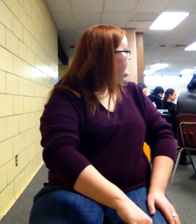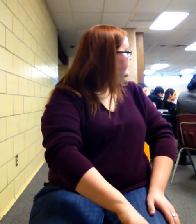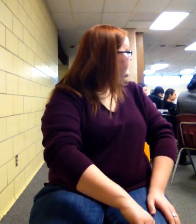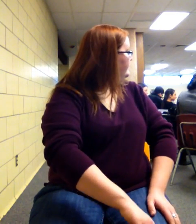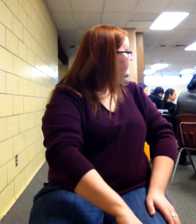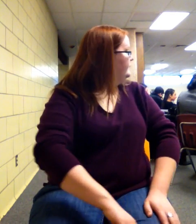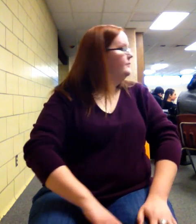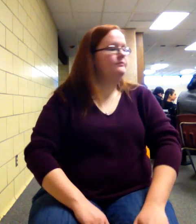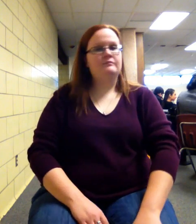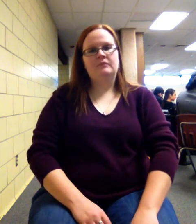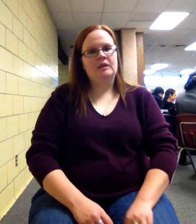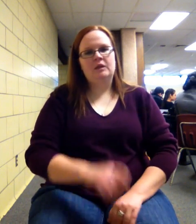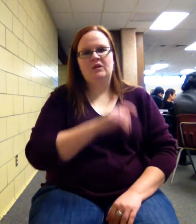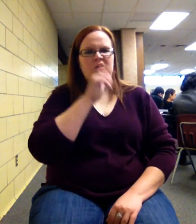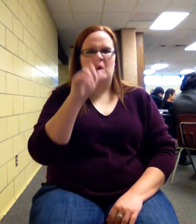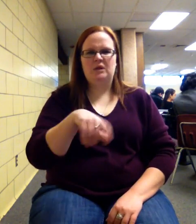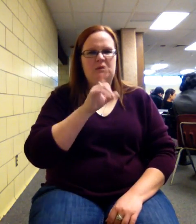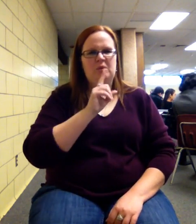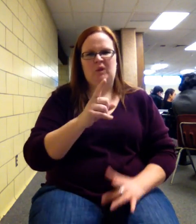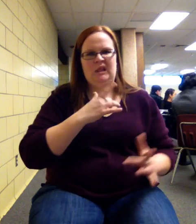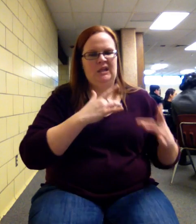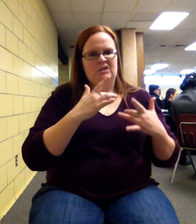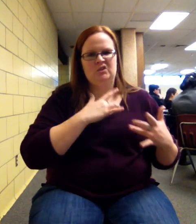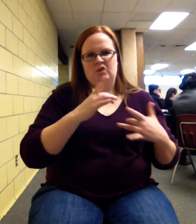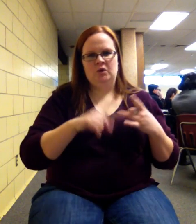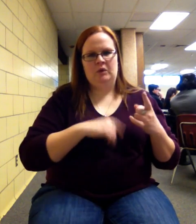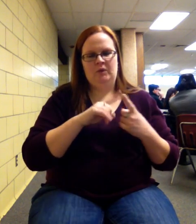don't get too concerned when you're reading through